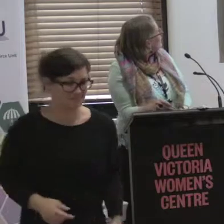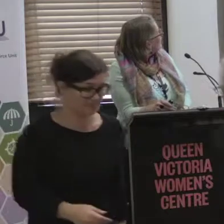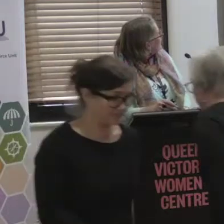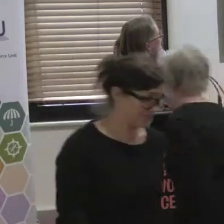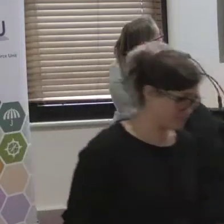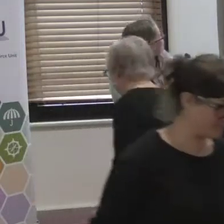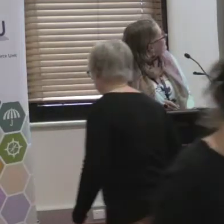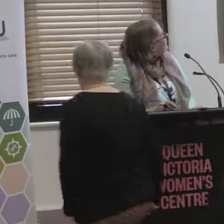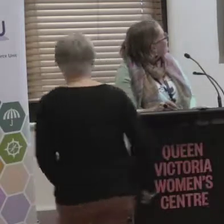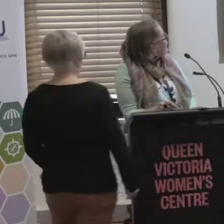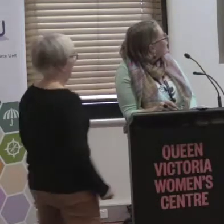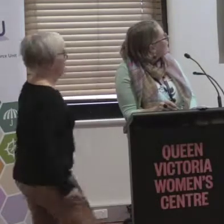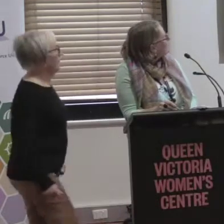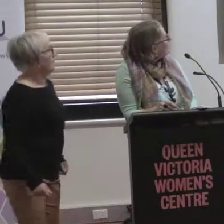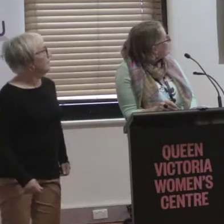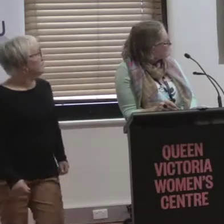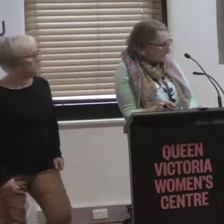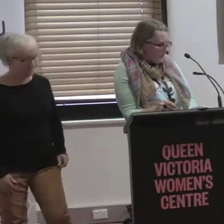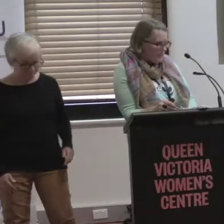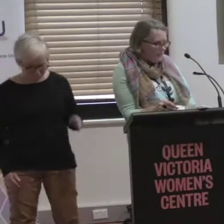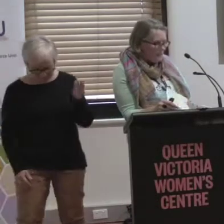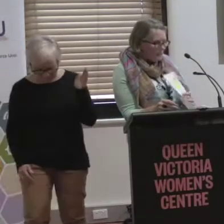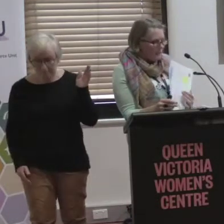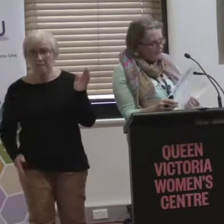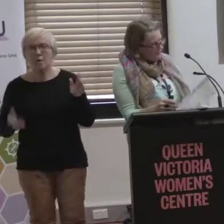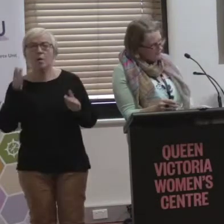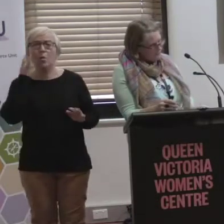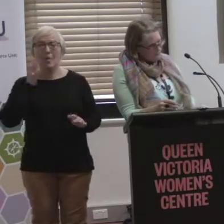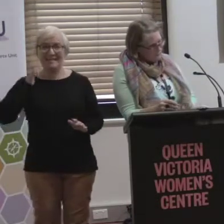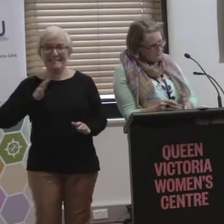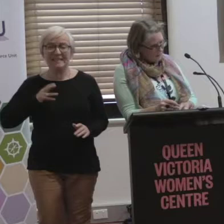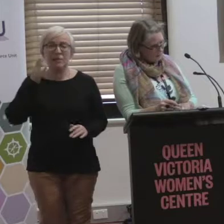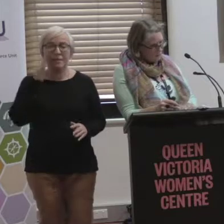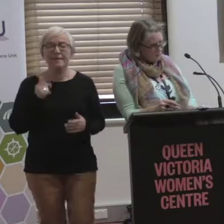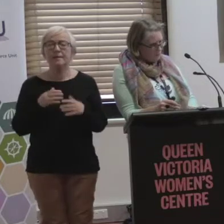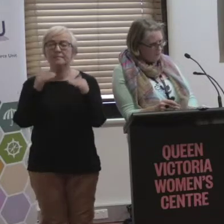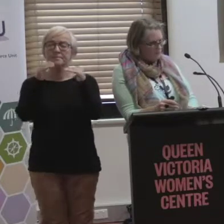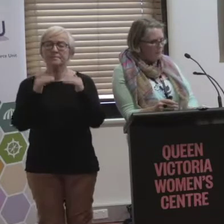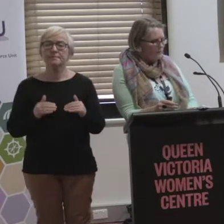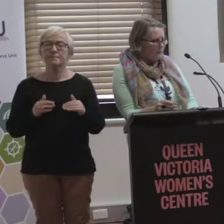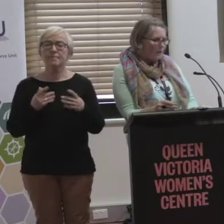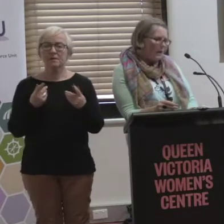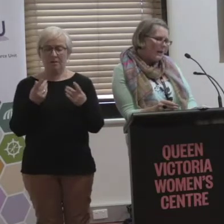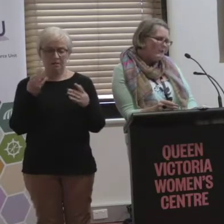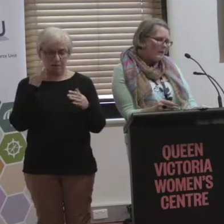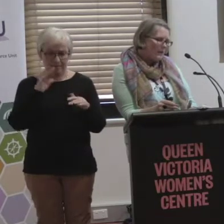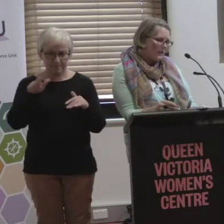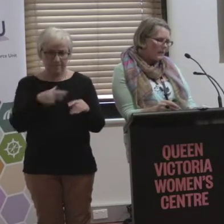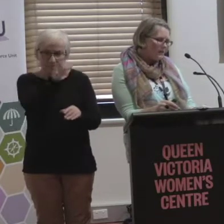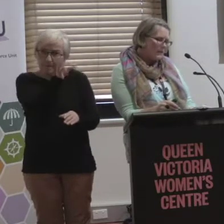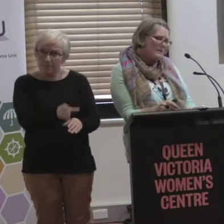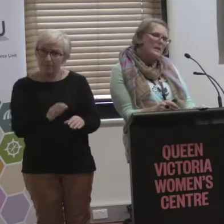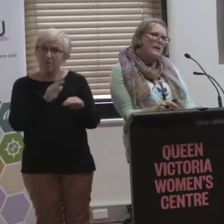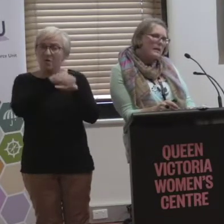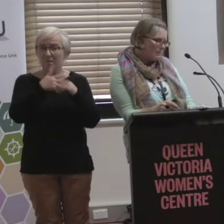So again, when is a guardian or administrator needed? It's going to come down to the person has to be over the